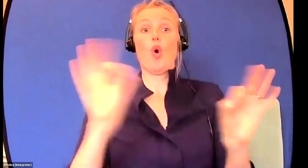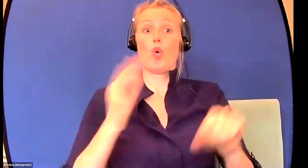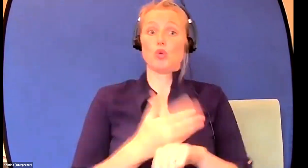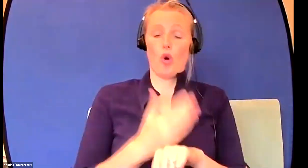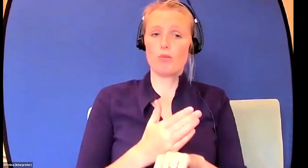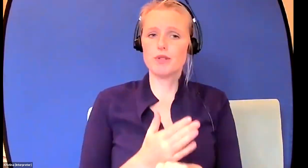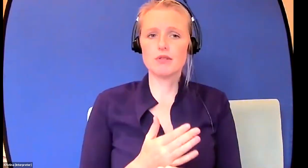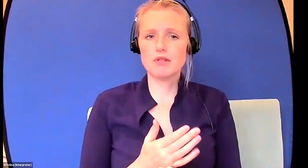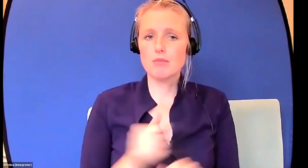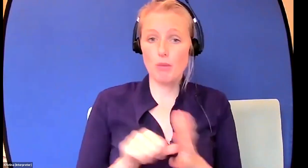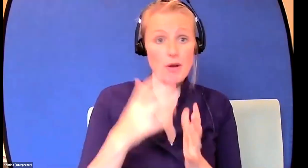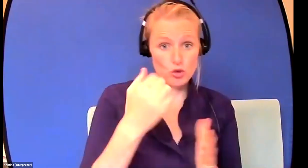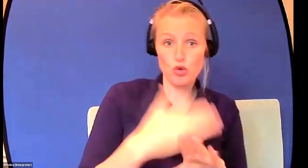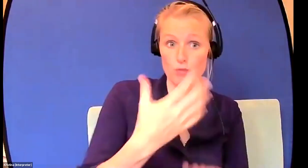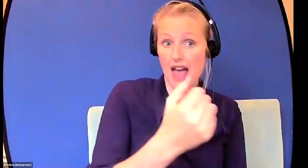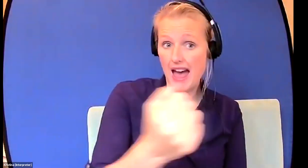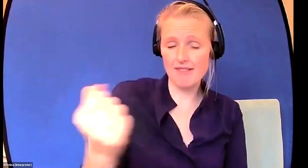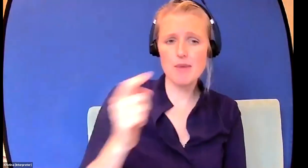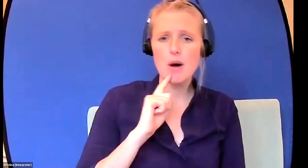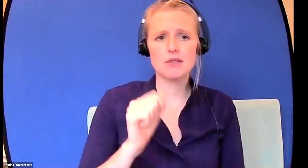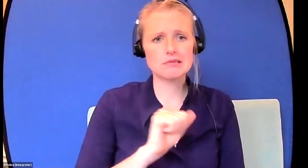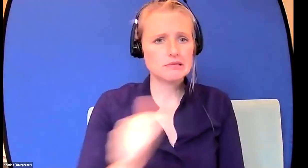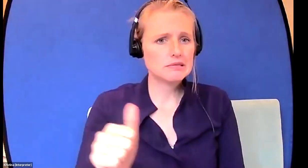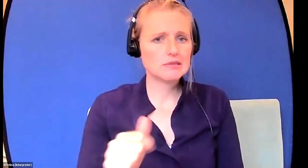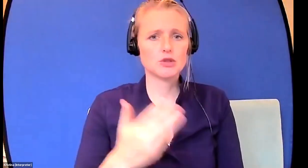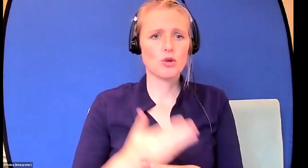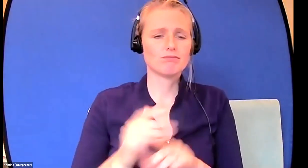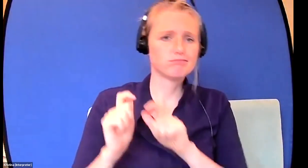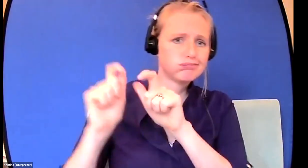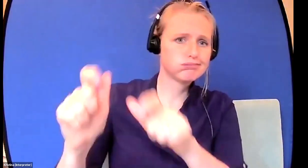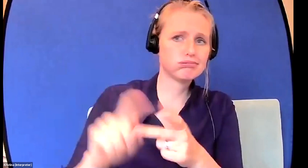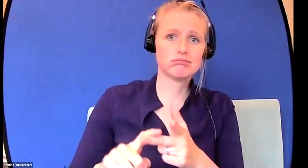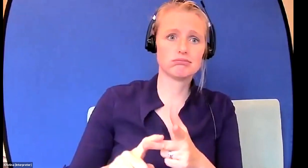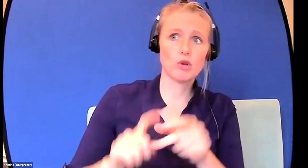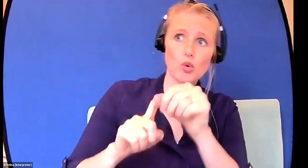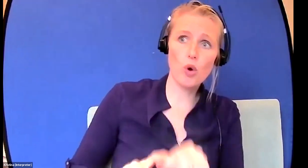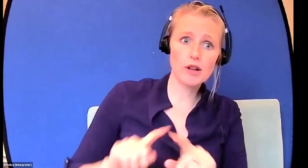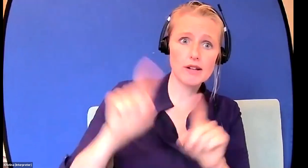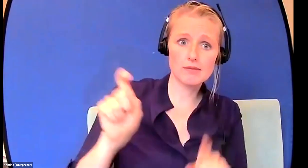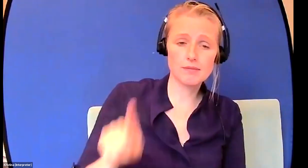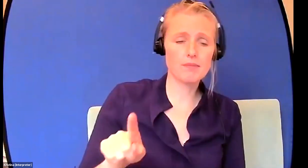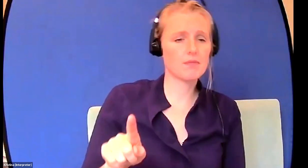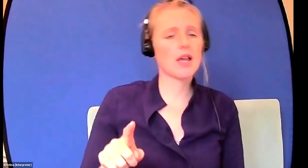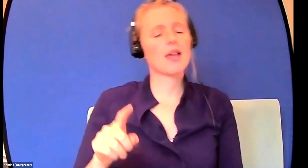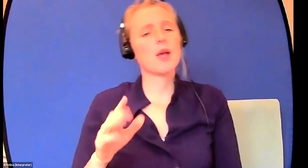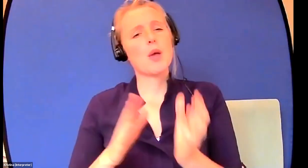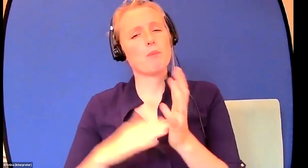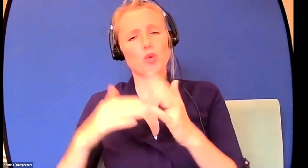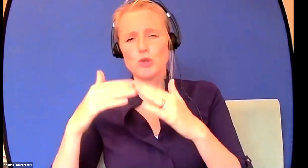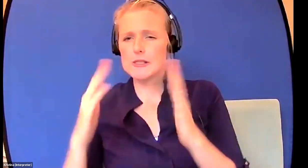like? What are the quality of those jobs? What do they offer? The museum sector, as